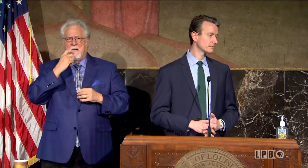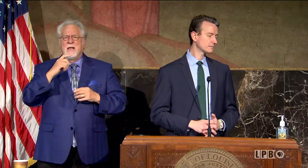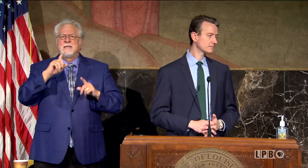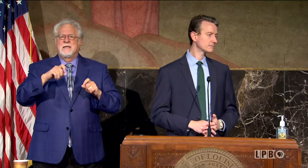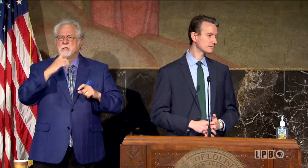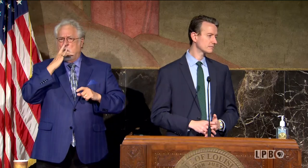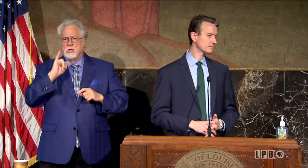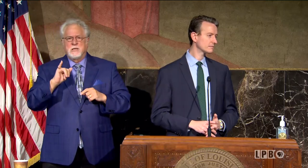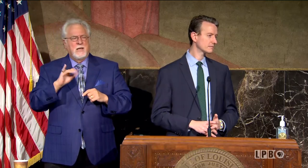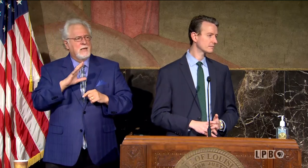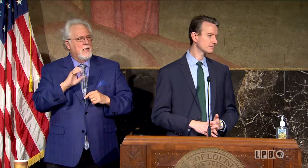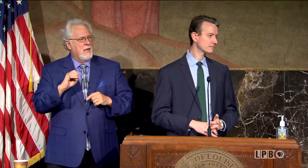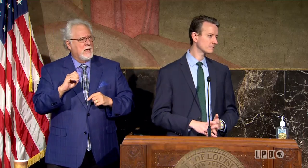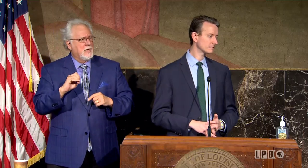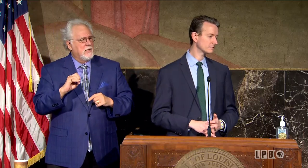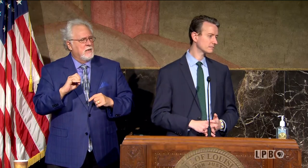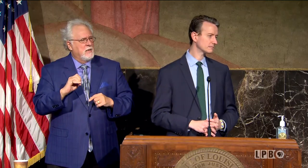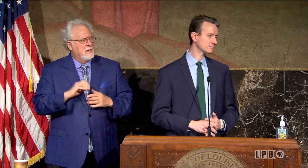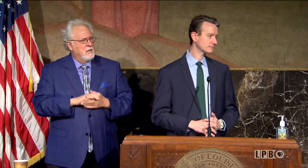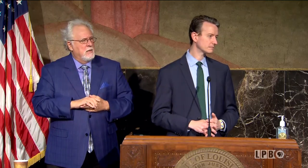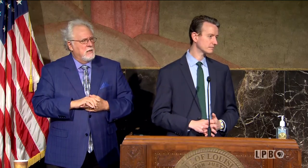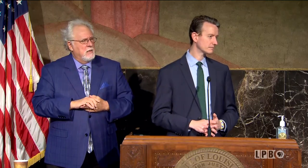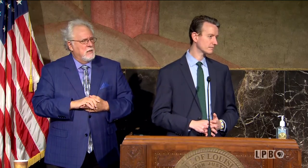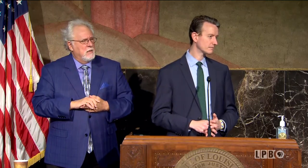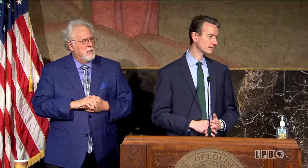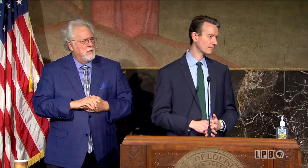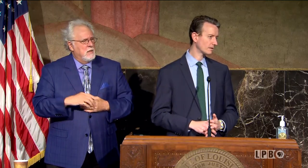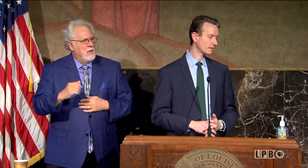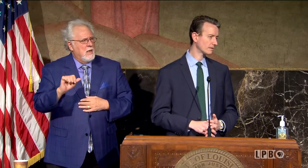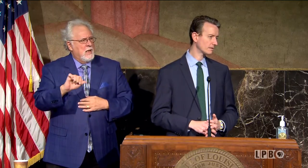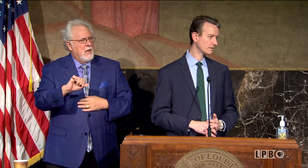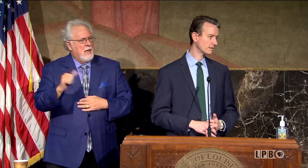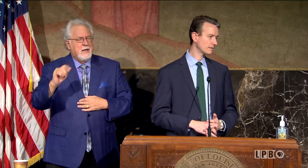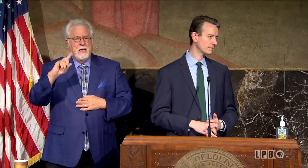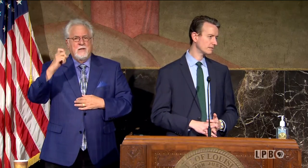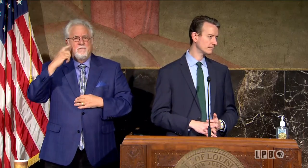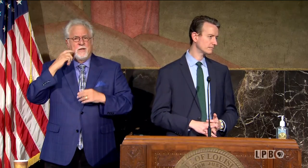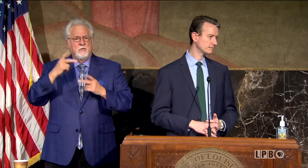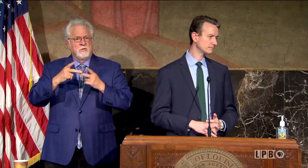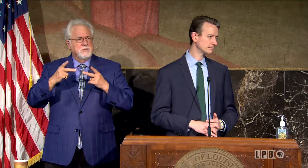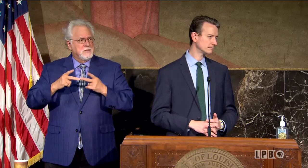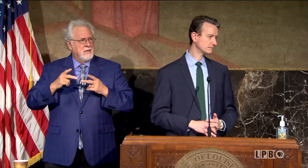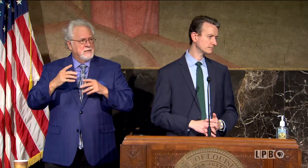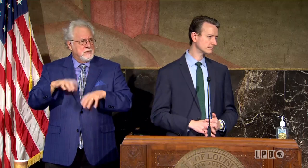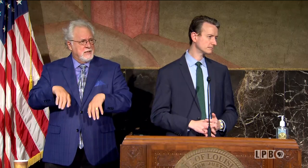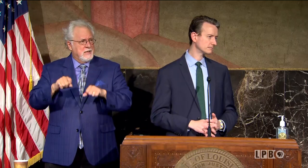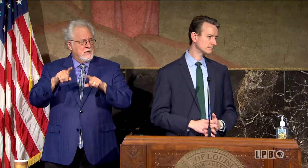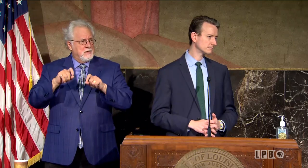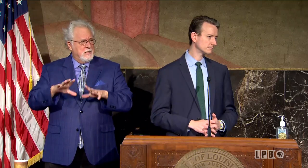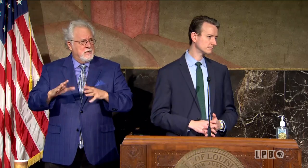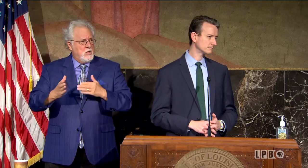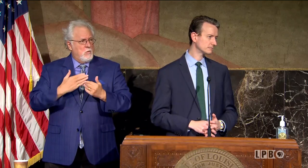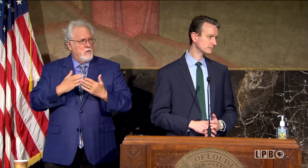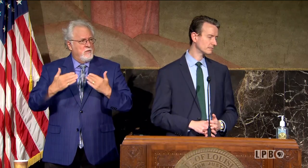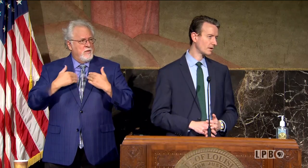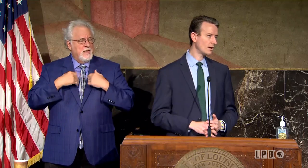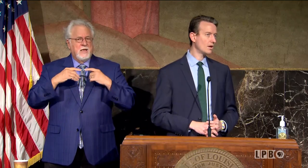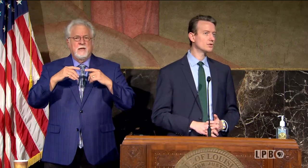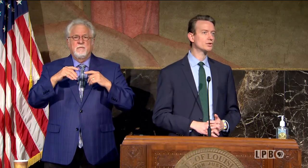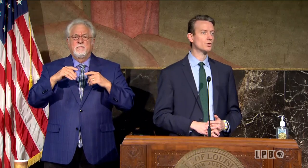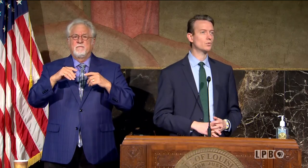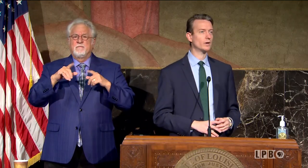look like, and also are there any of these federal sites where people can just go and get a test regardless of whether they have symptoms in Louisiana right